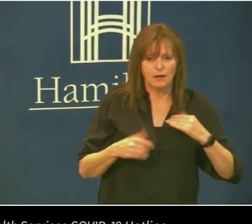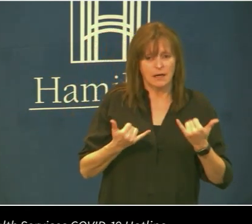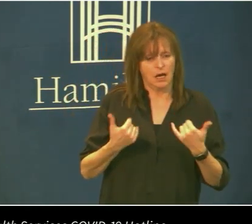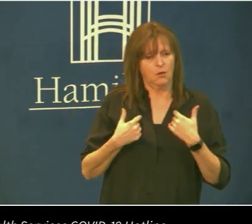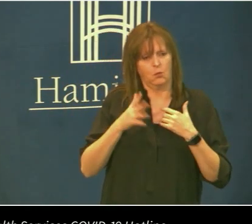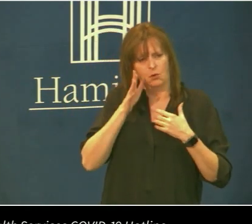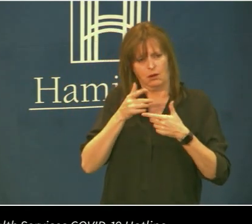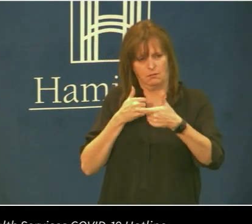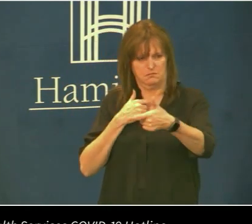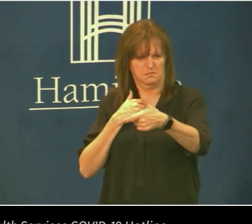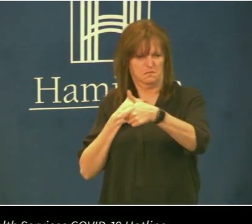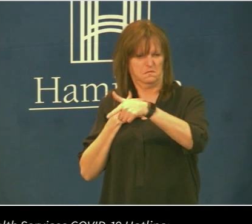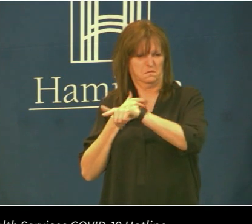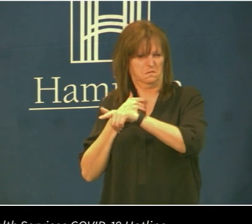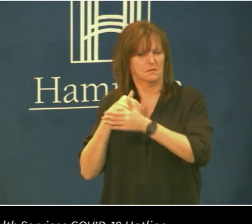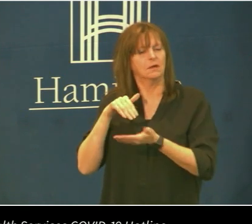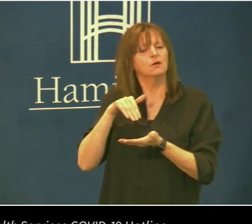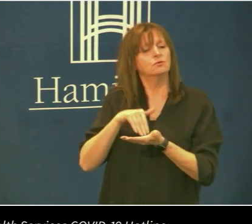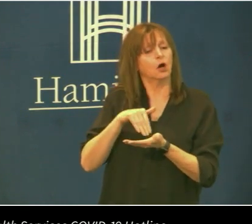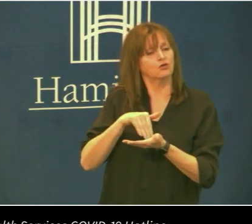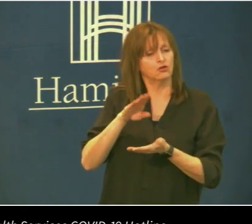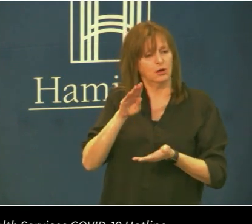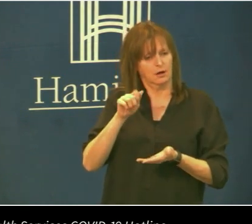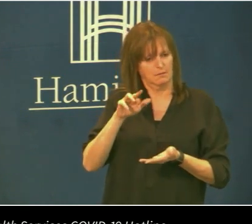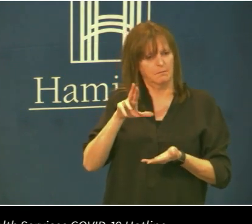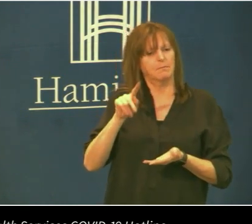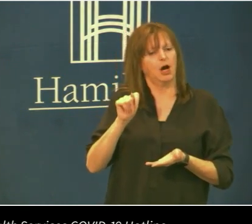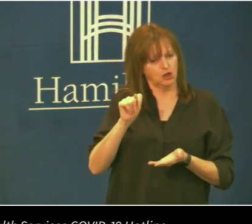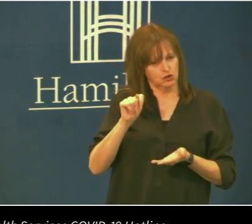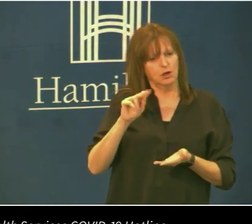Health. Thank you, Mr. Johnson.